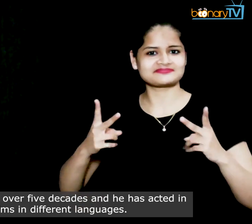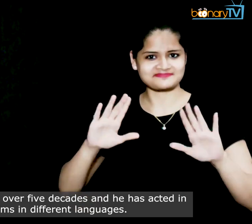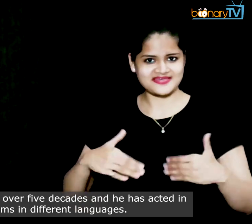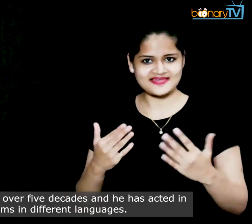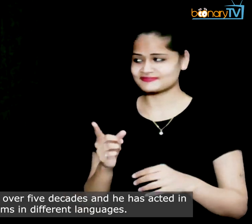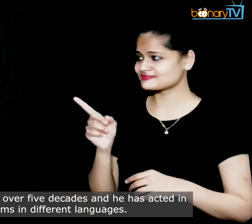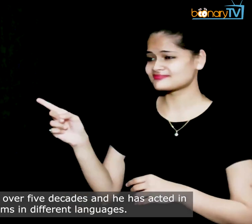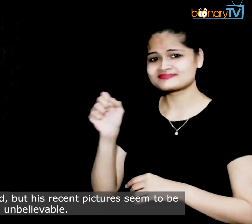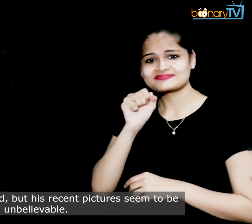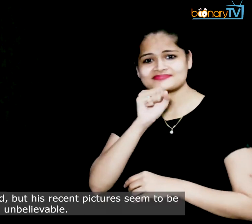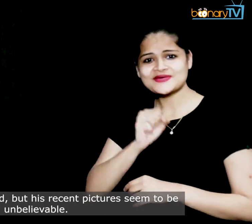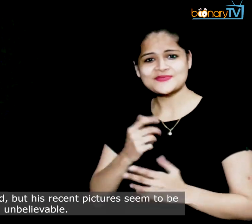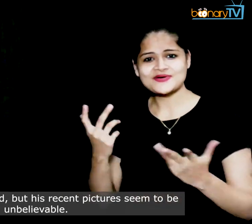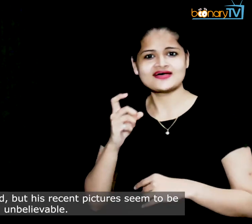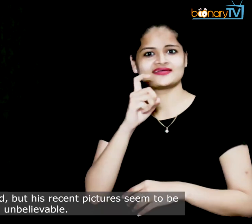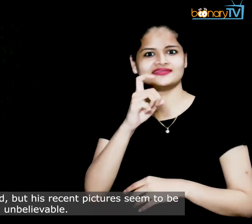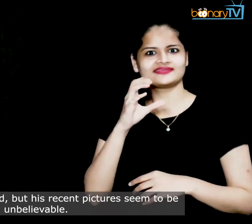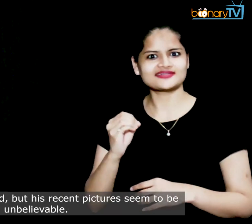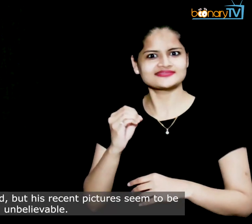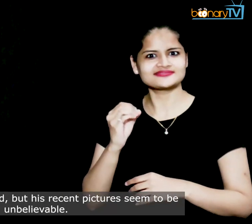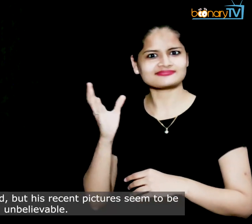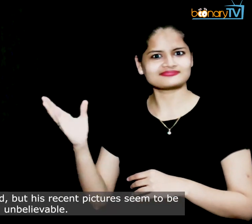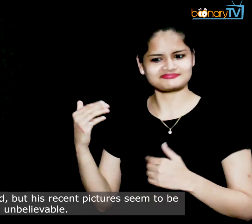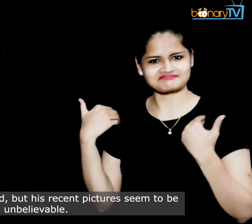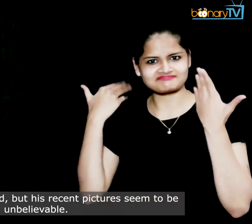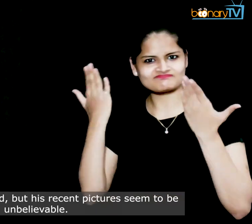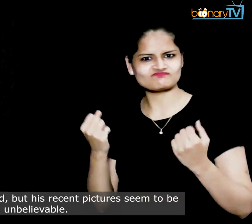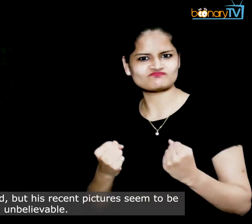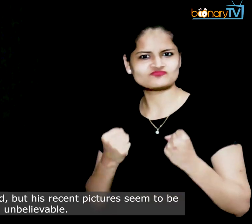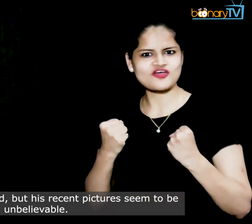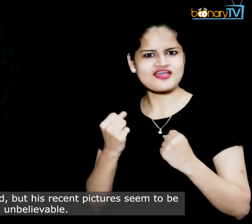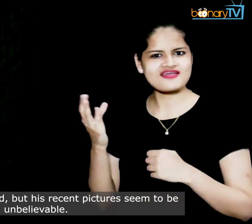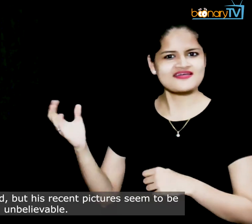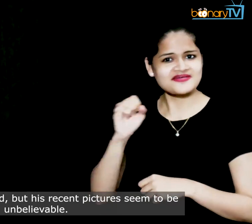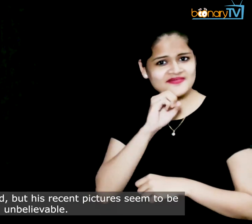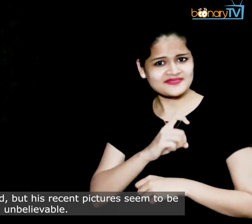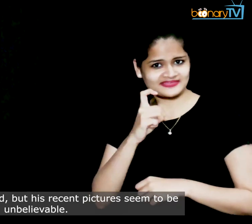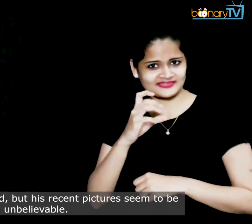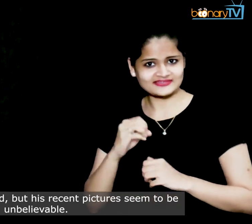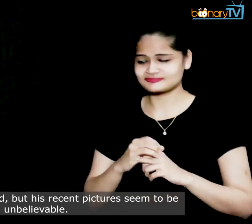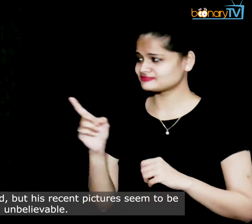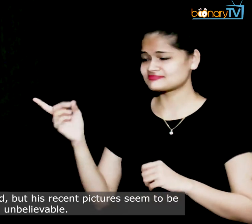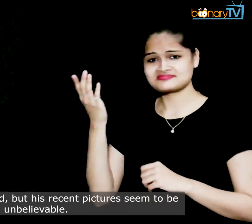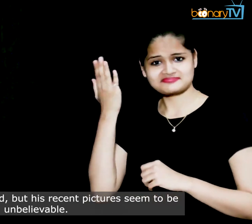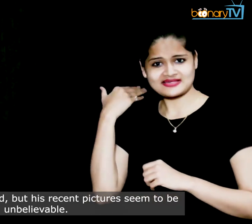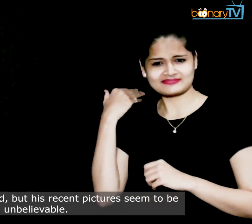he is now 70 years old but his recent